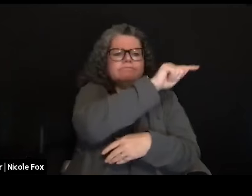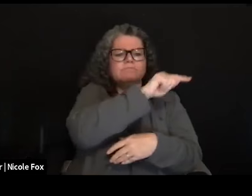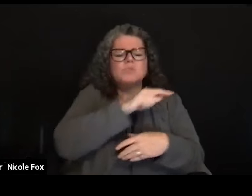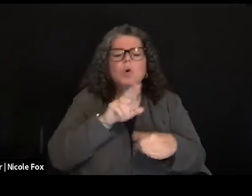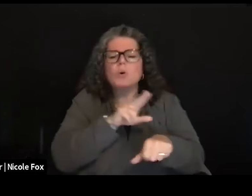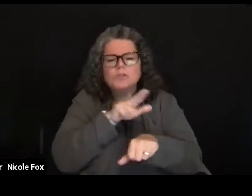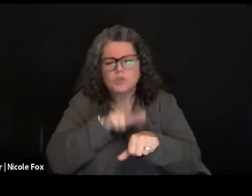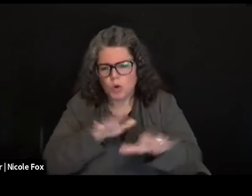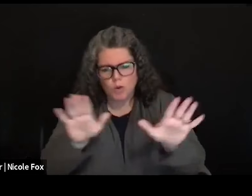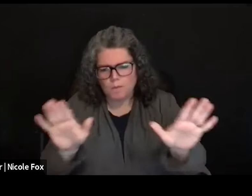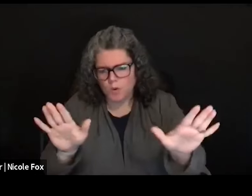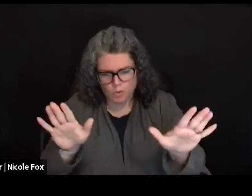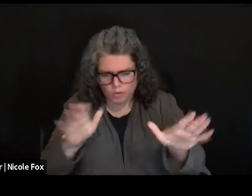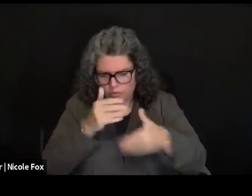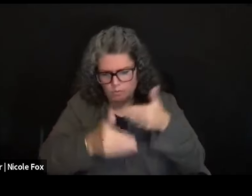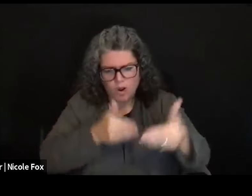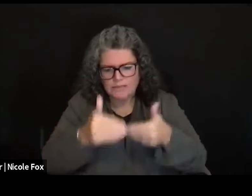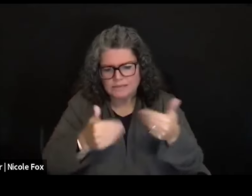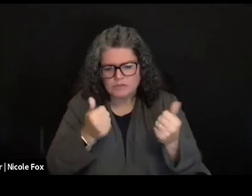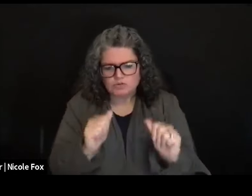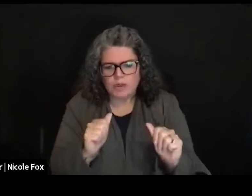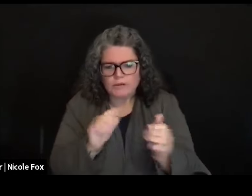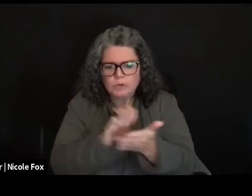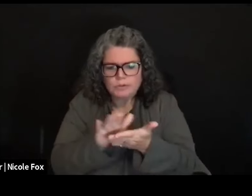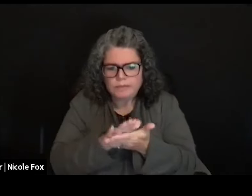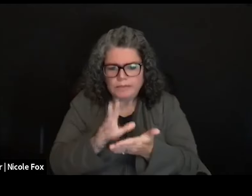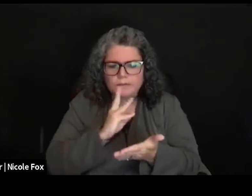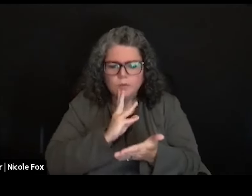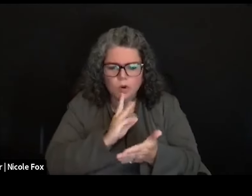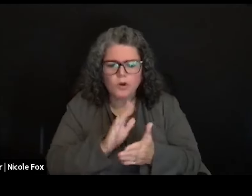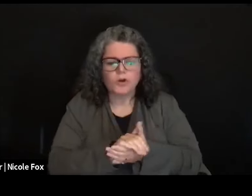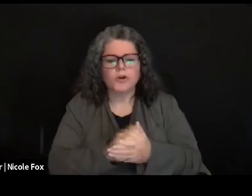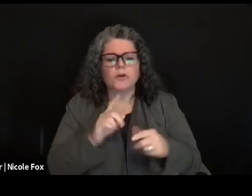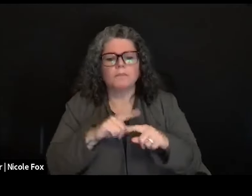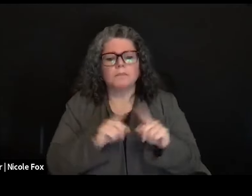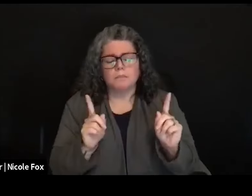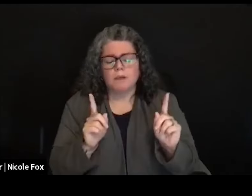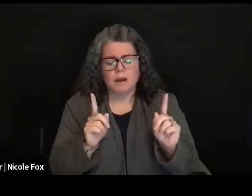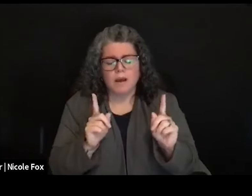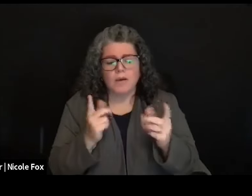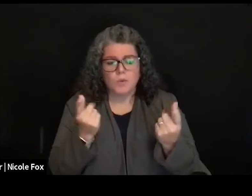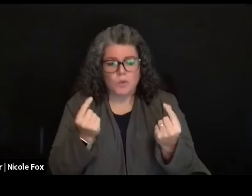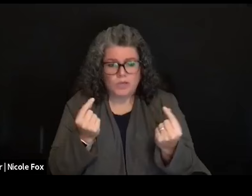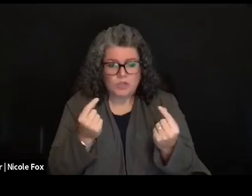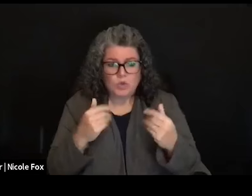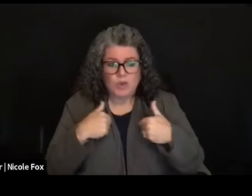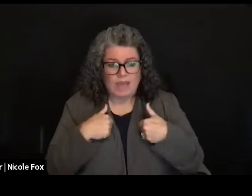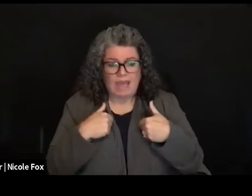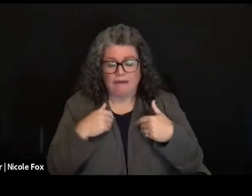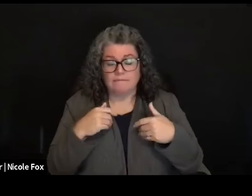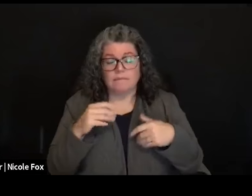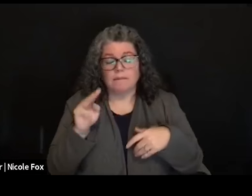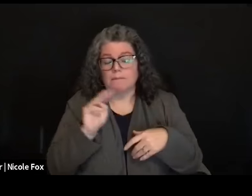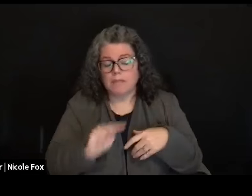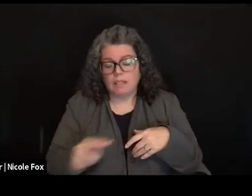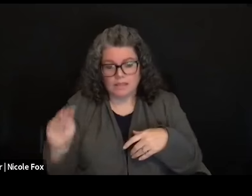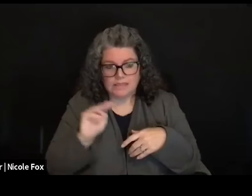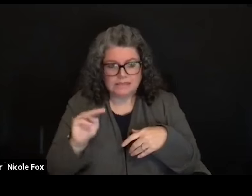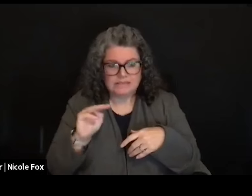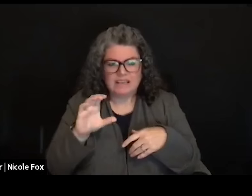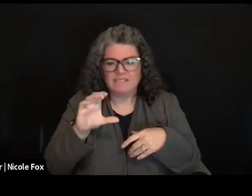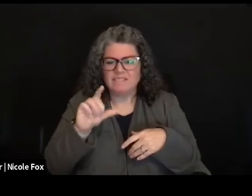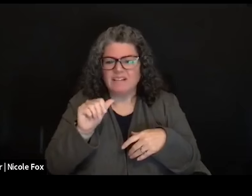to restore water, trying to treat water. But what it basically does is we have millions and millions of suspended